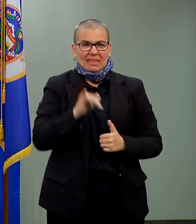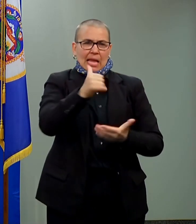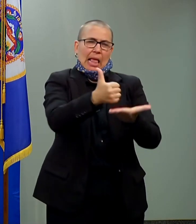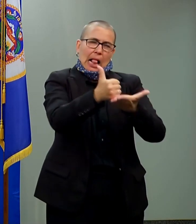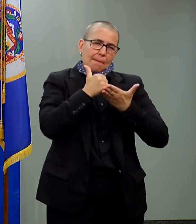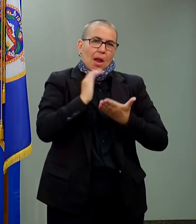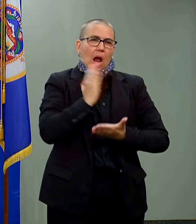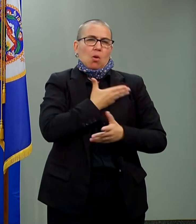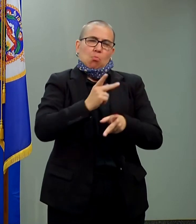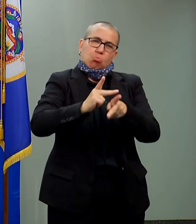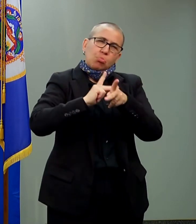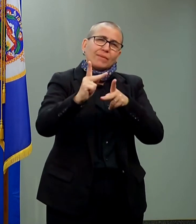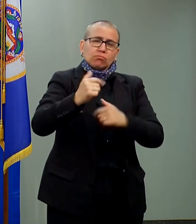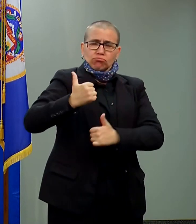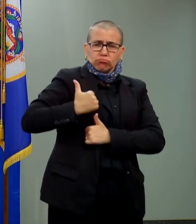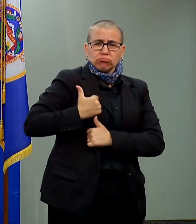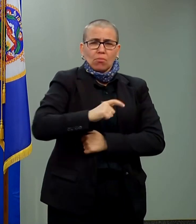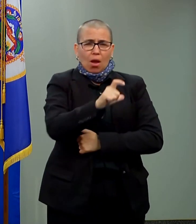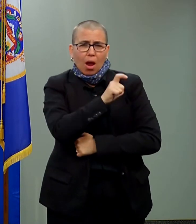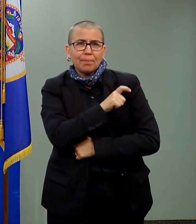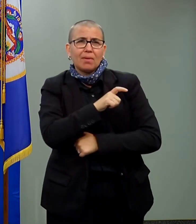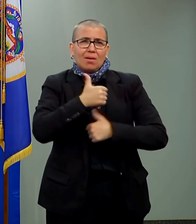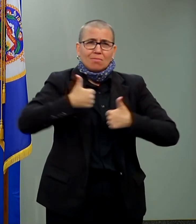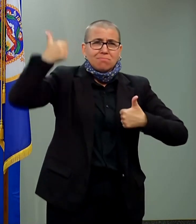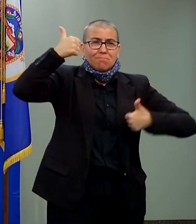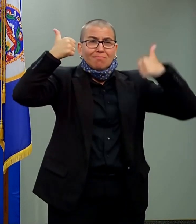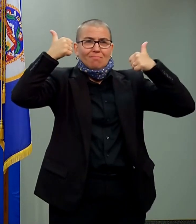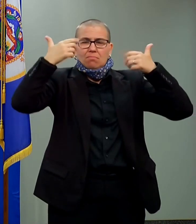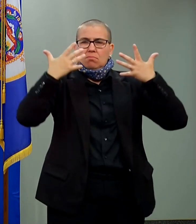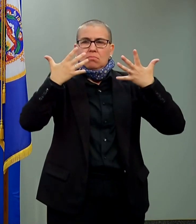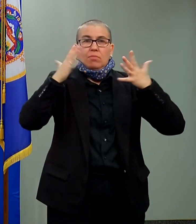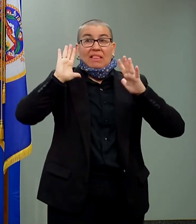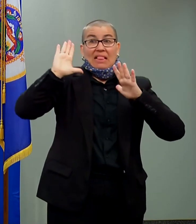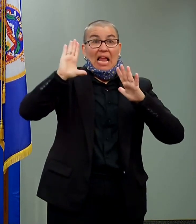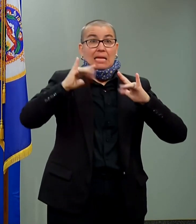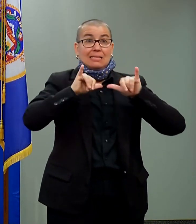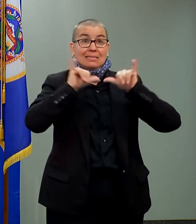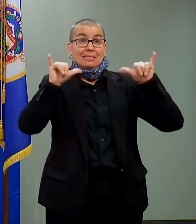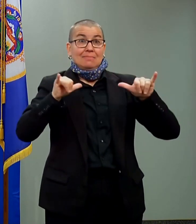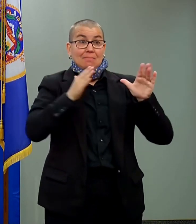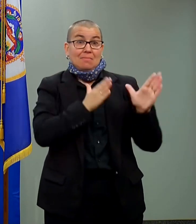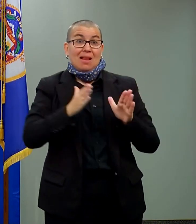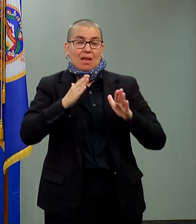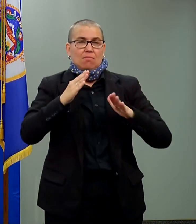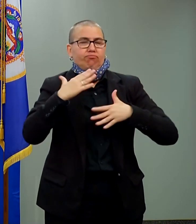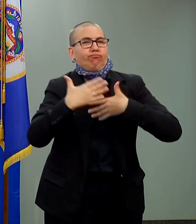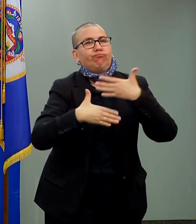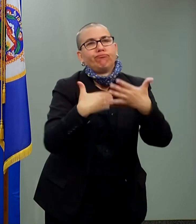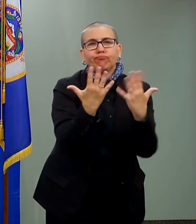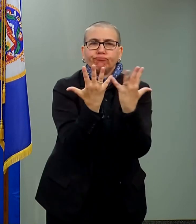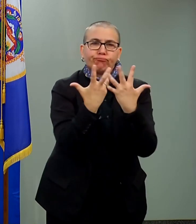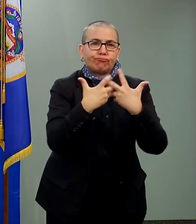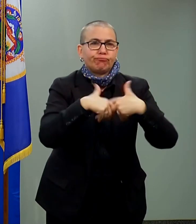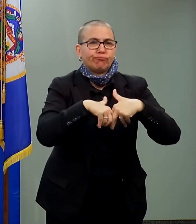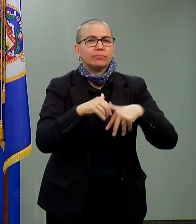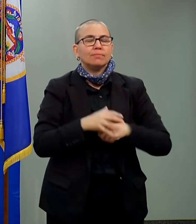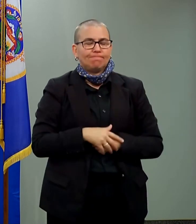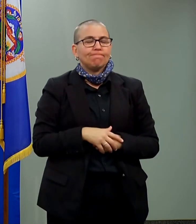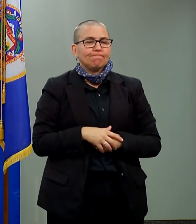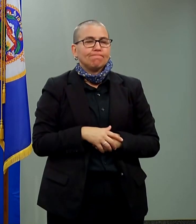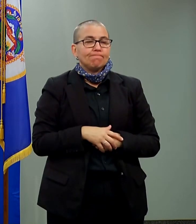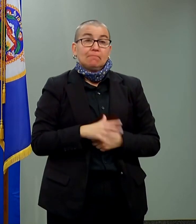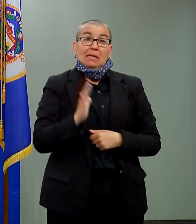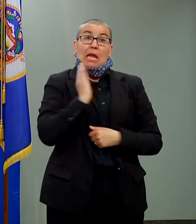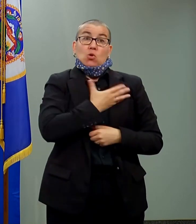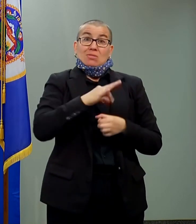that right now is a moment of deep soul searching for our community and for our nation. Right